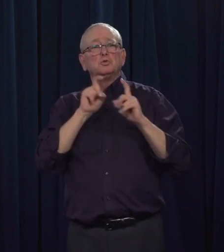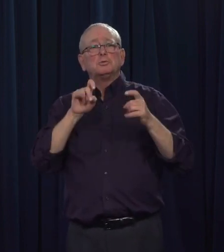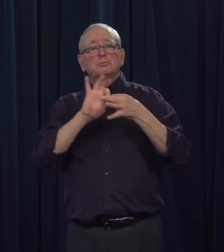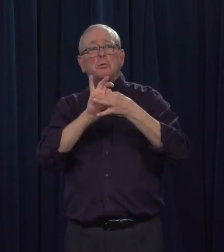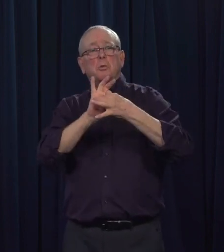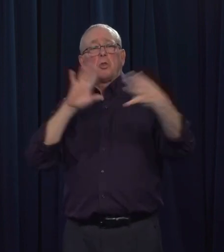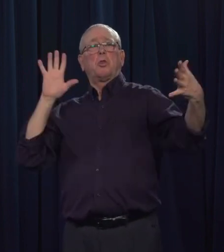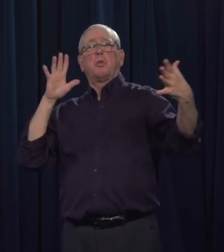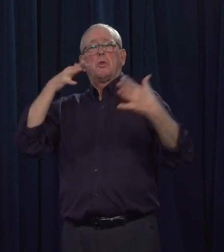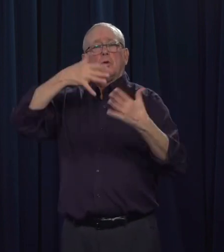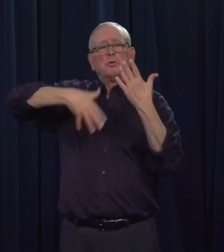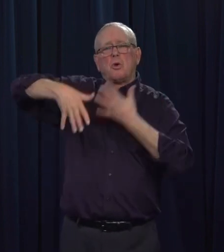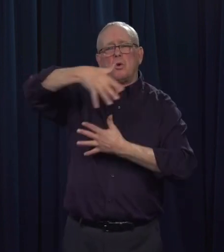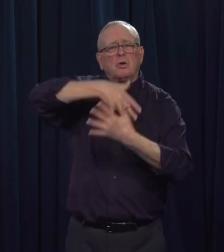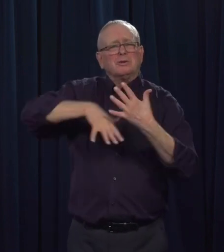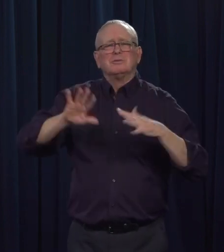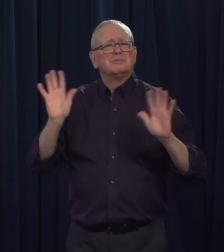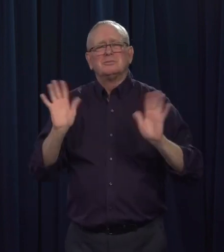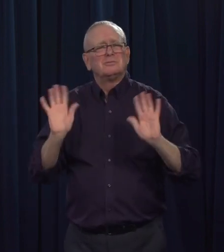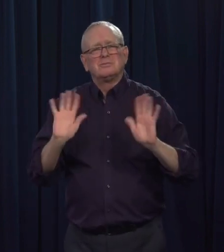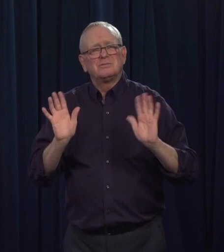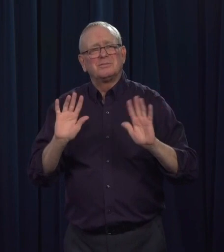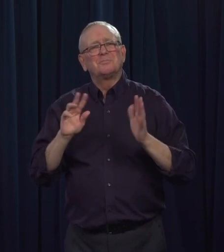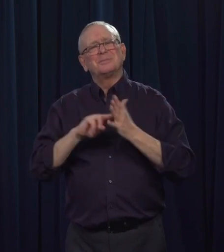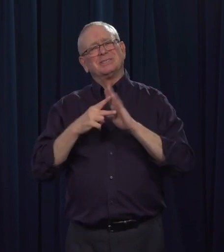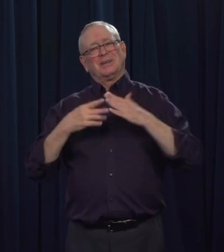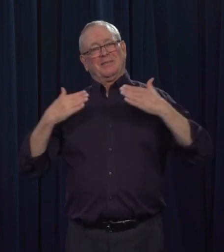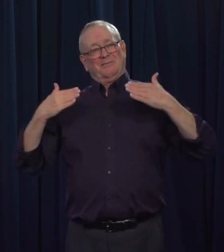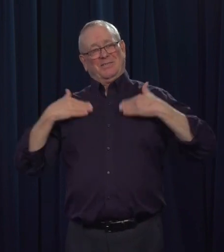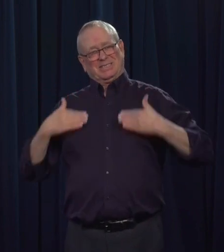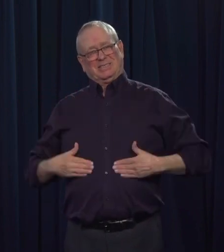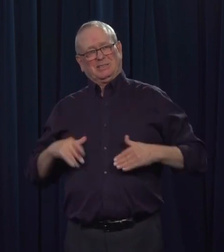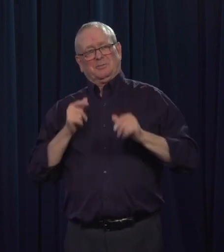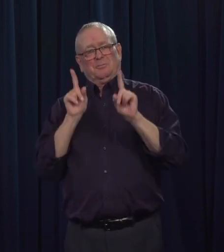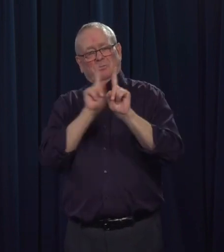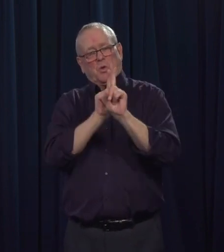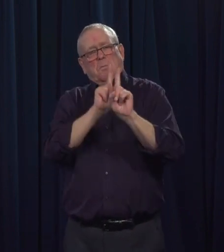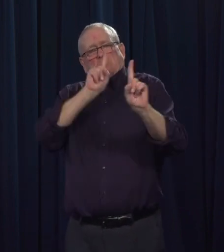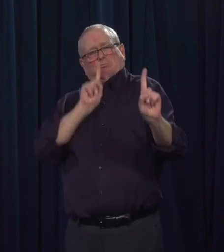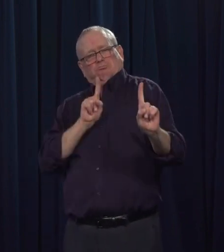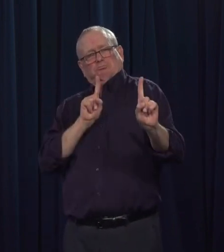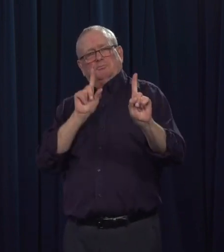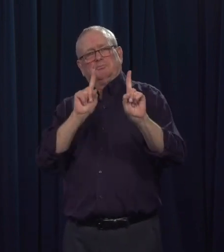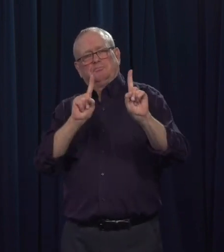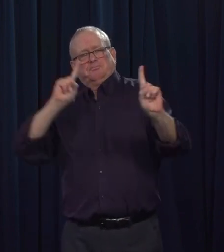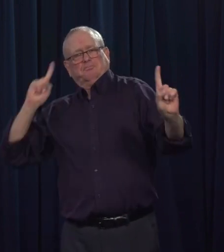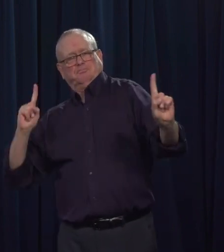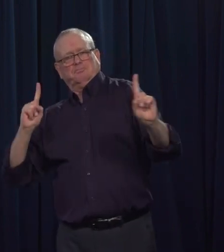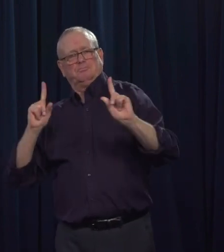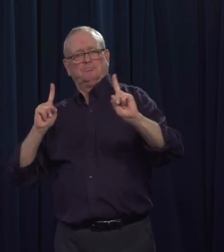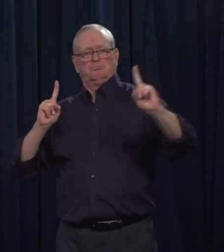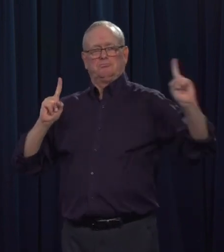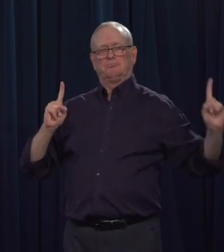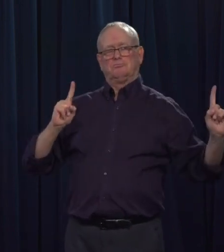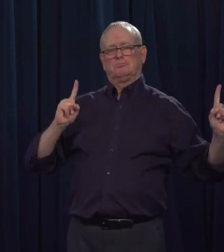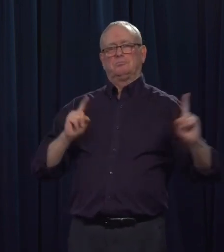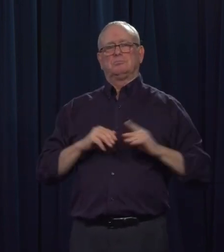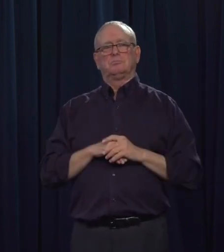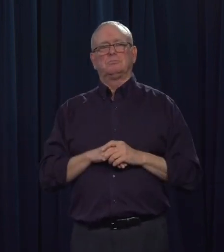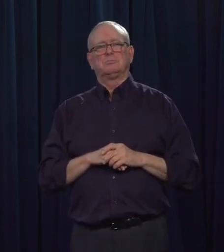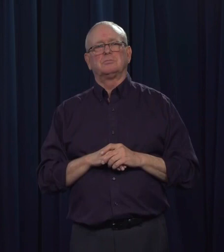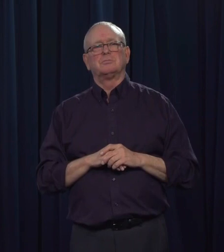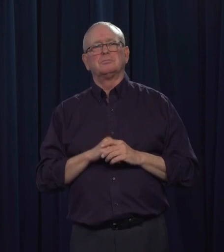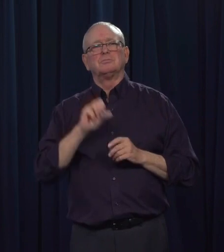social connection. Again, this is something that actually causes physical illness if we are socially